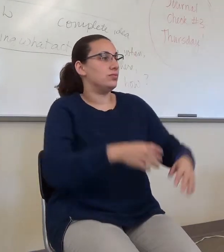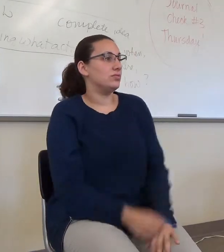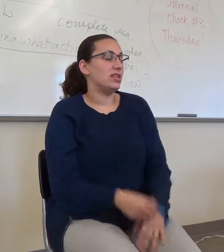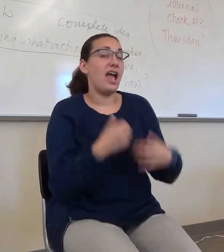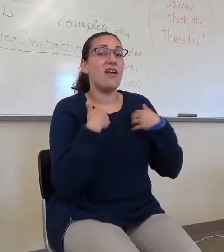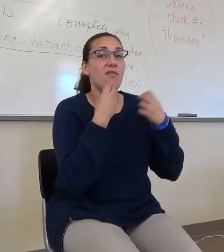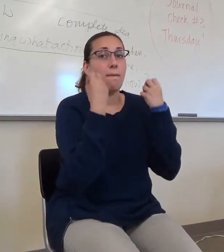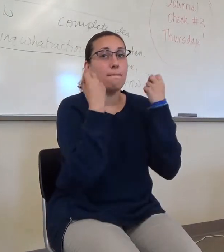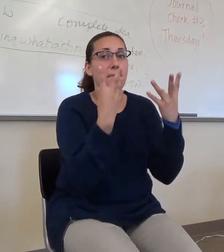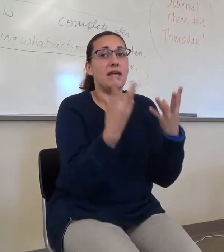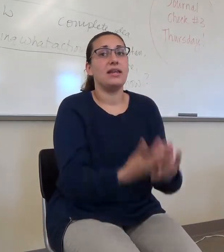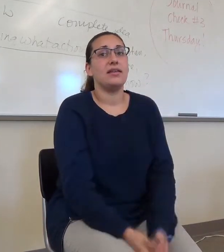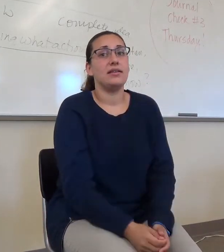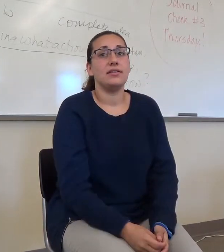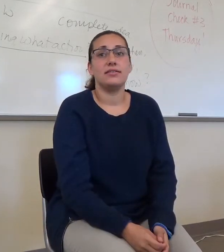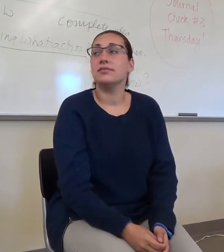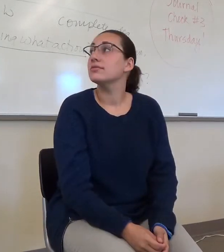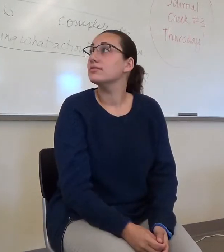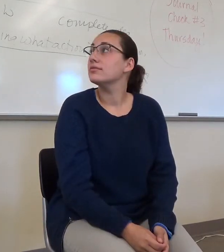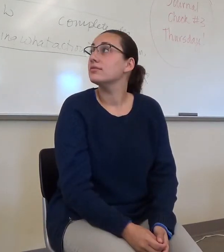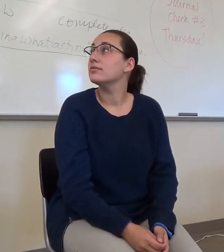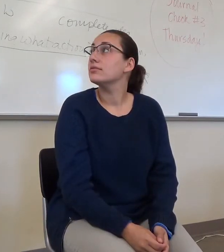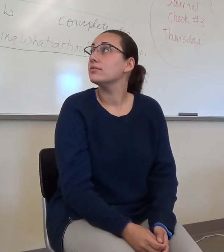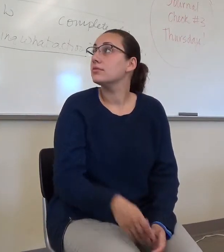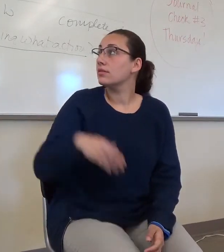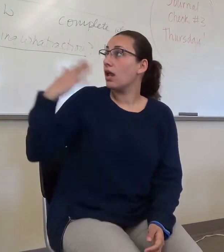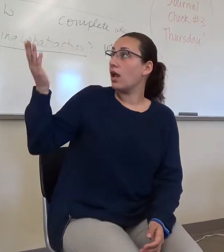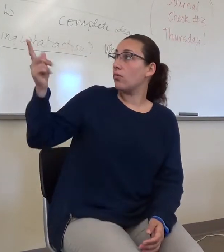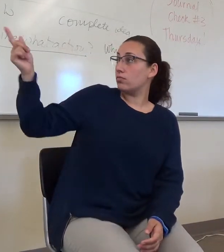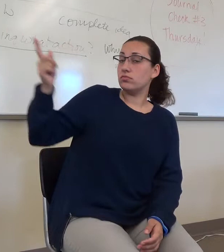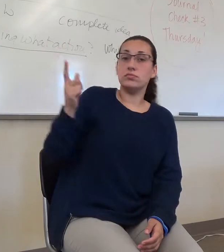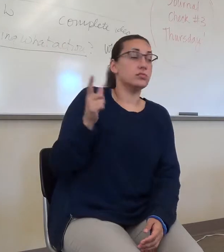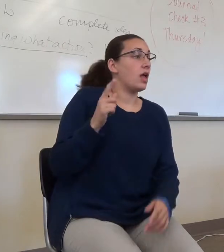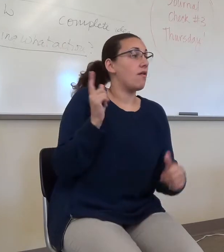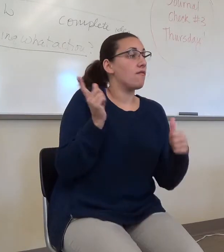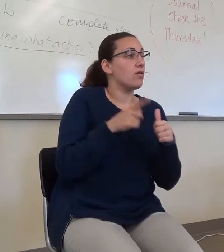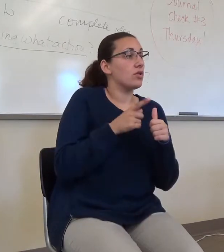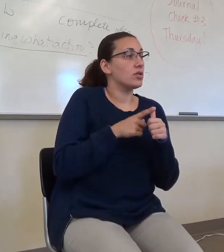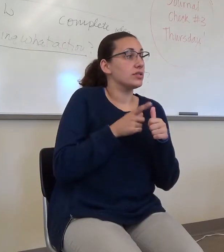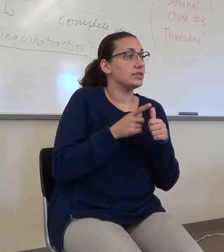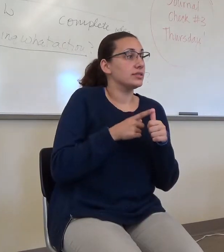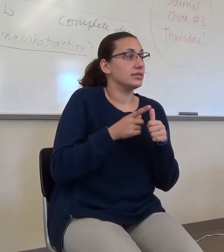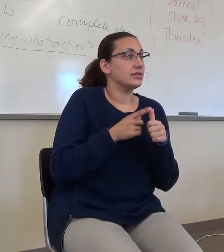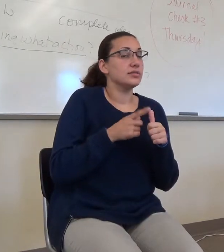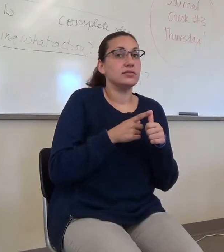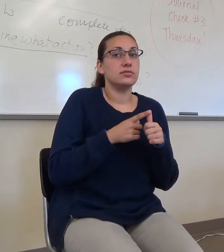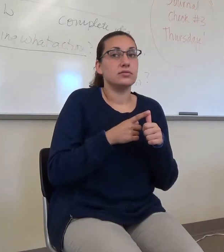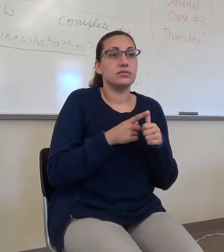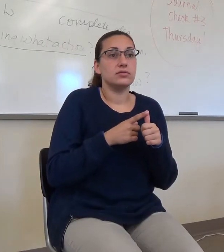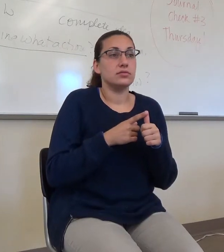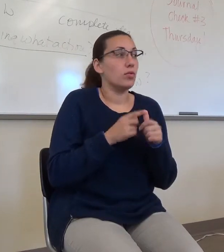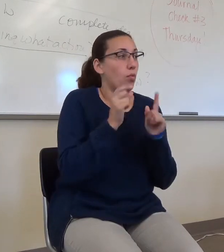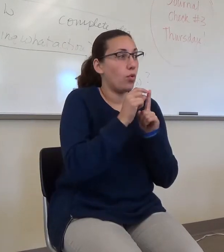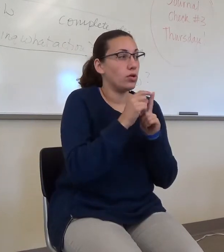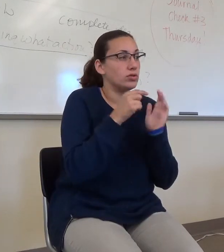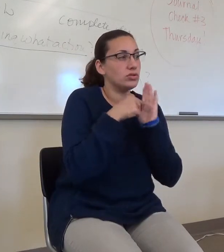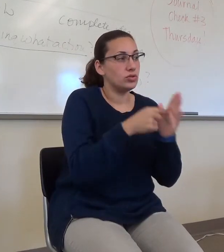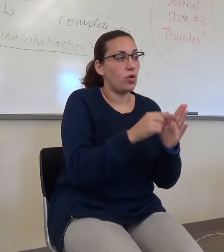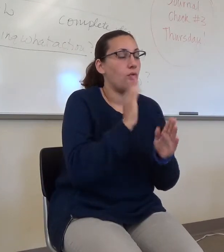craters, and here's the first indication that there's a list, but we've already got all this stuff.